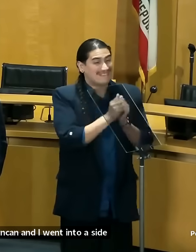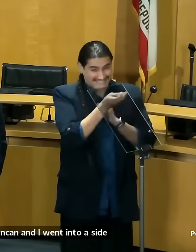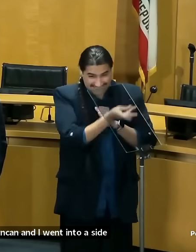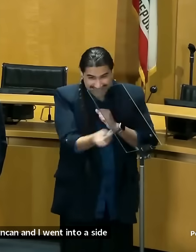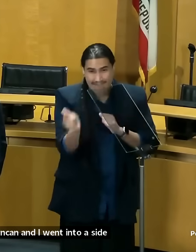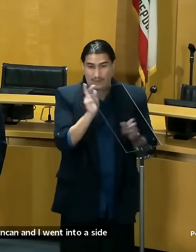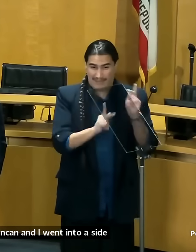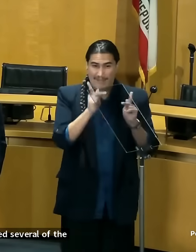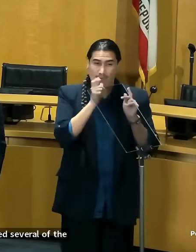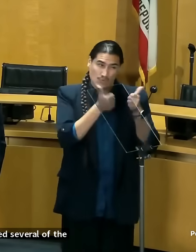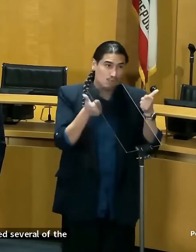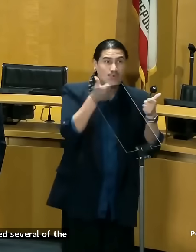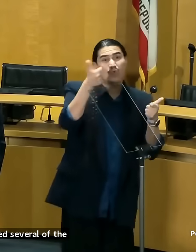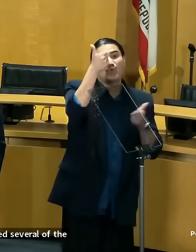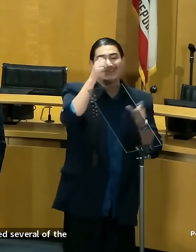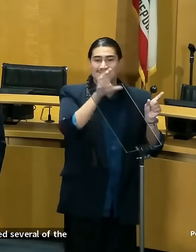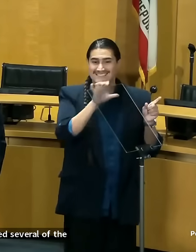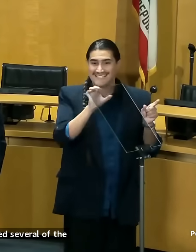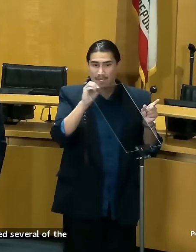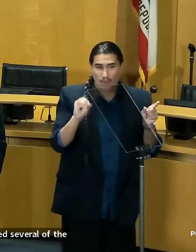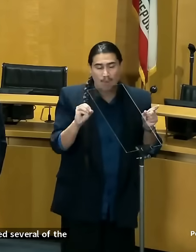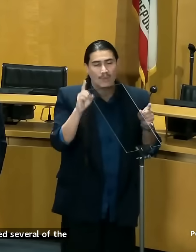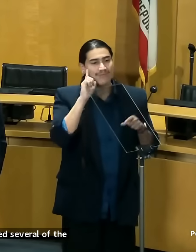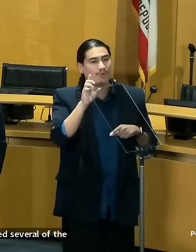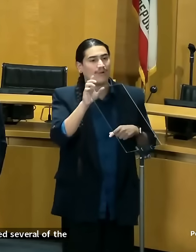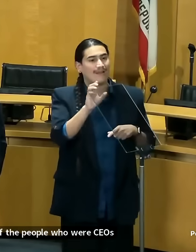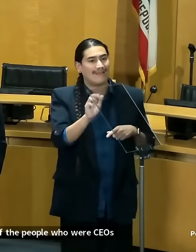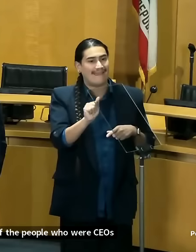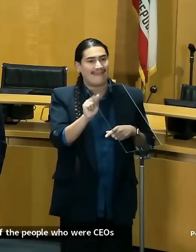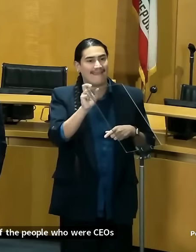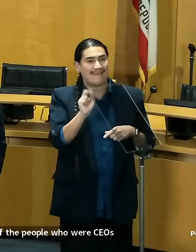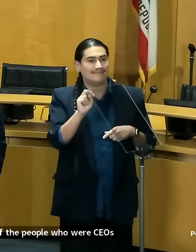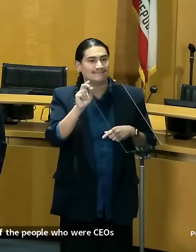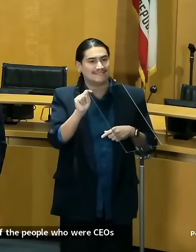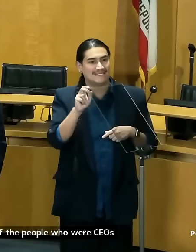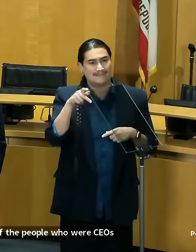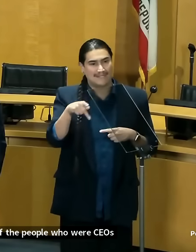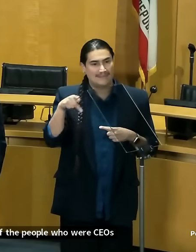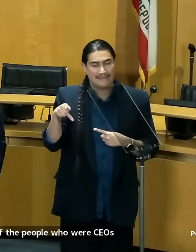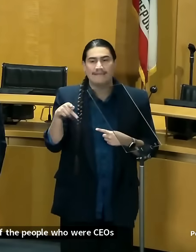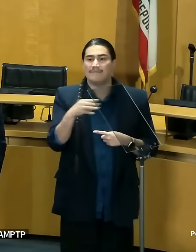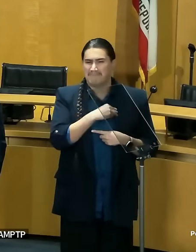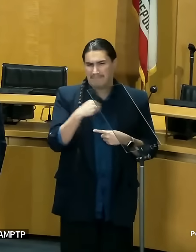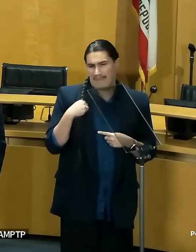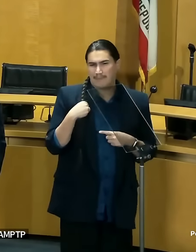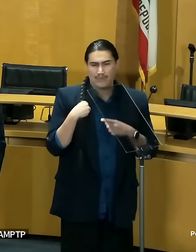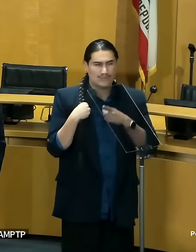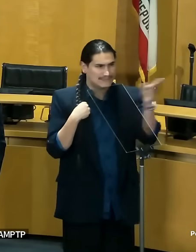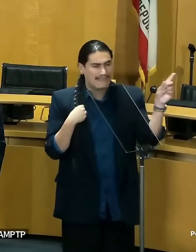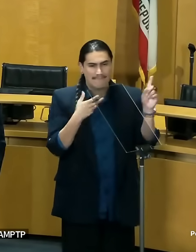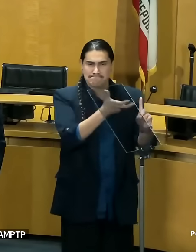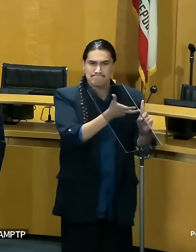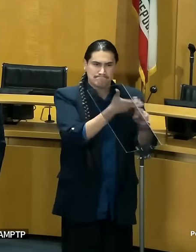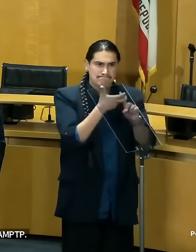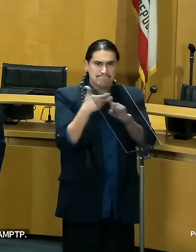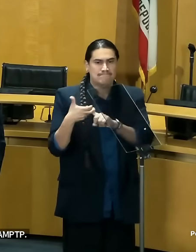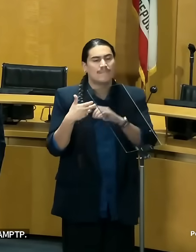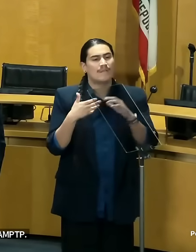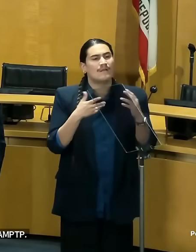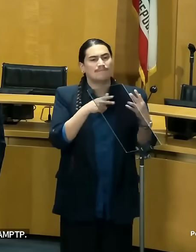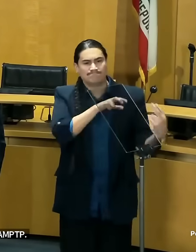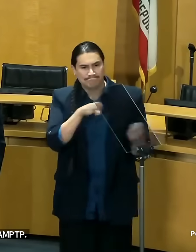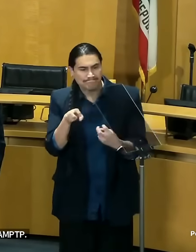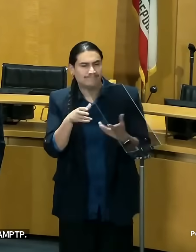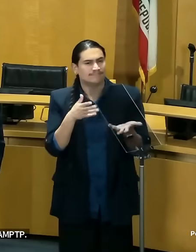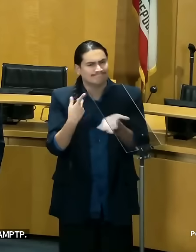the people who were CEOs of the AMPTP member body. And we explained